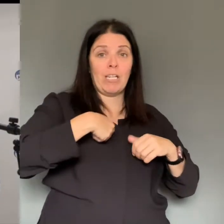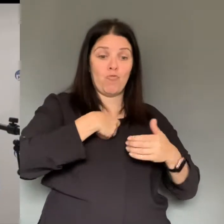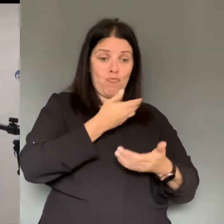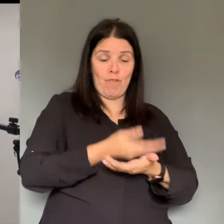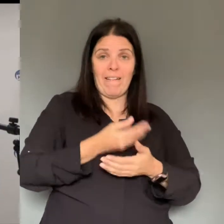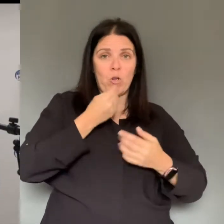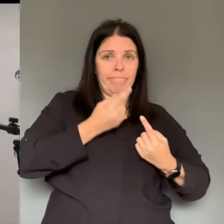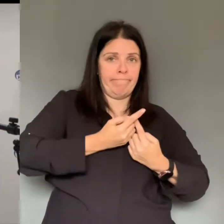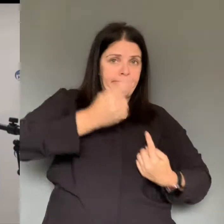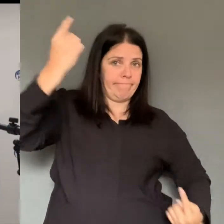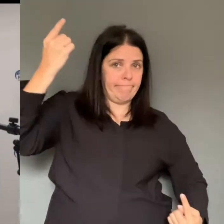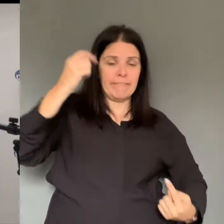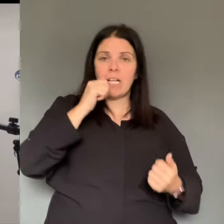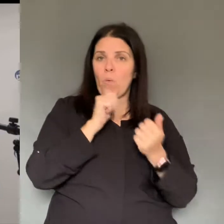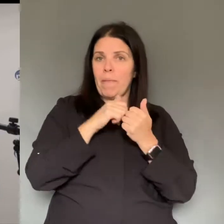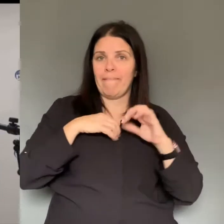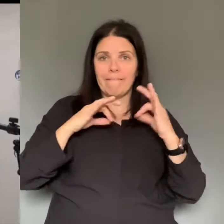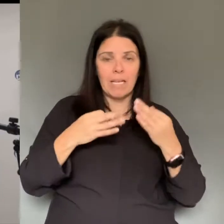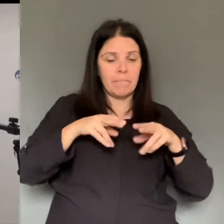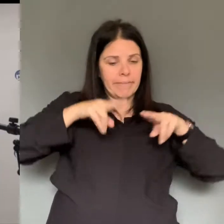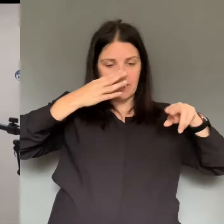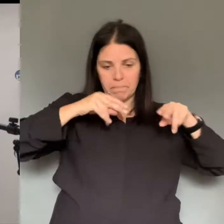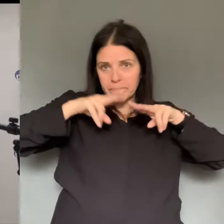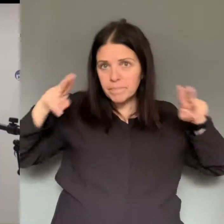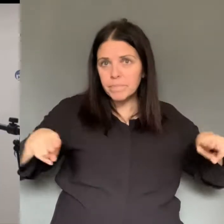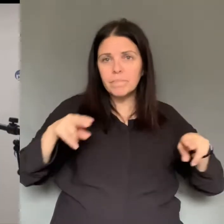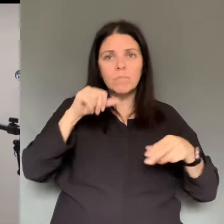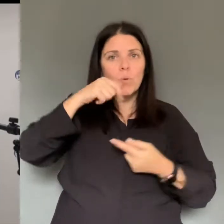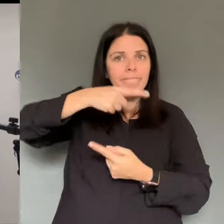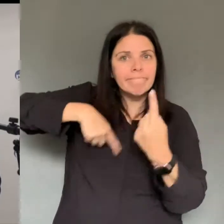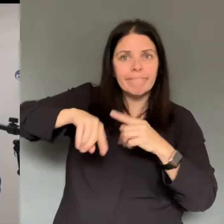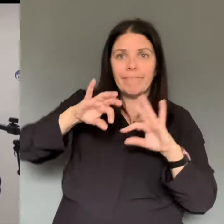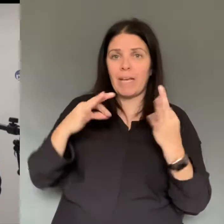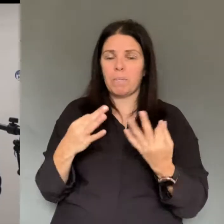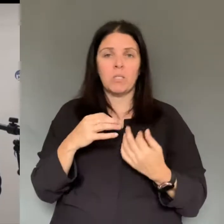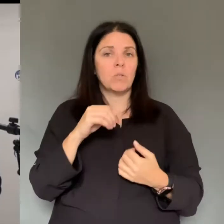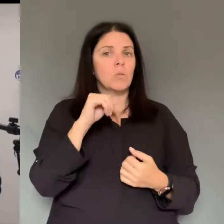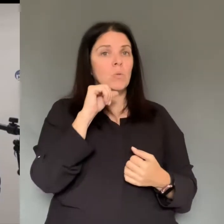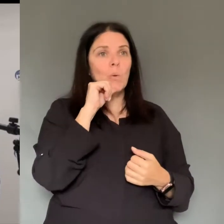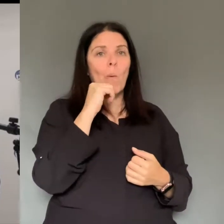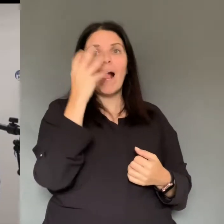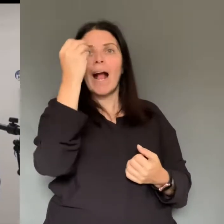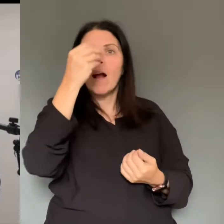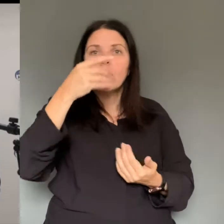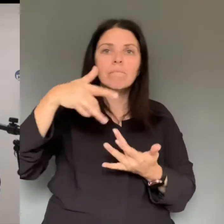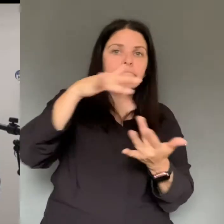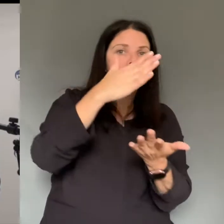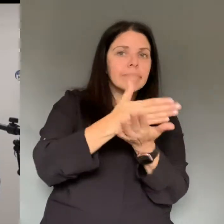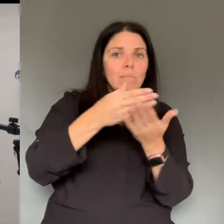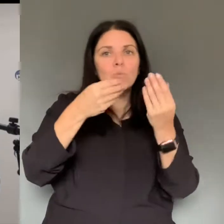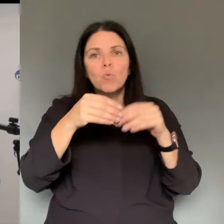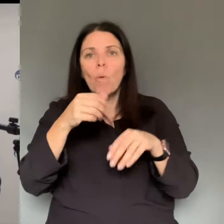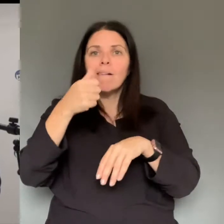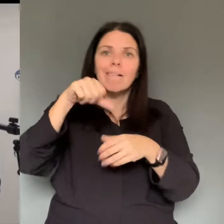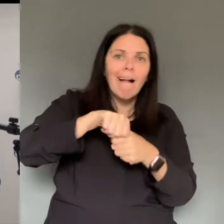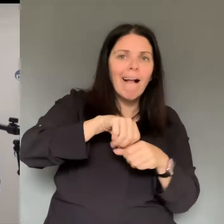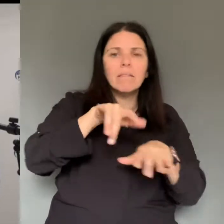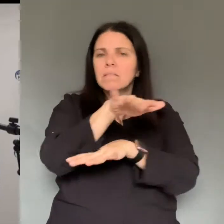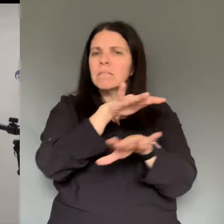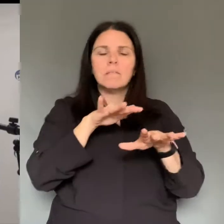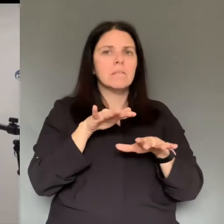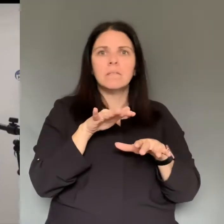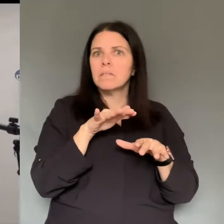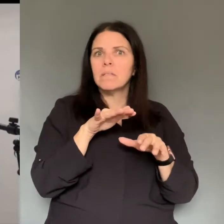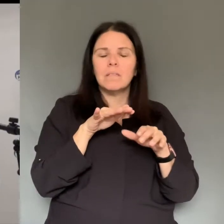should be self-isolating them upon their arrival at their home and do not expose anyone in their family. Do not go outside, do not